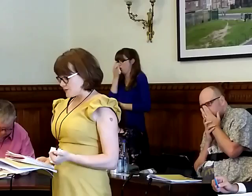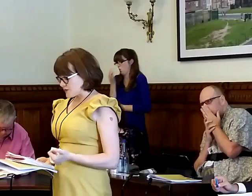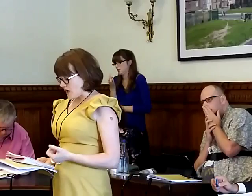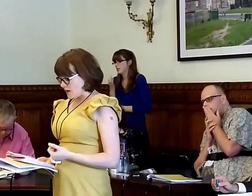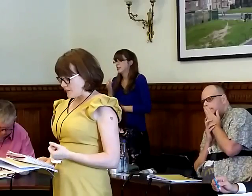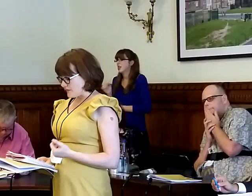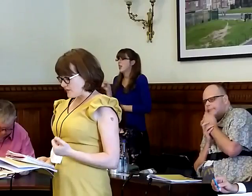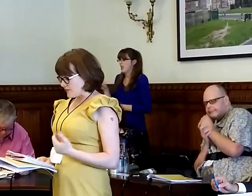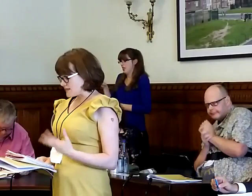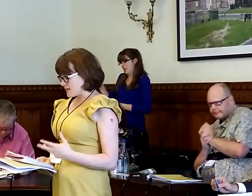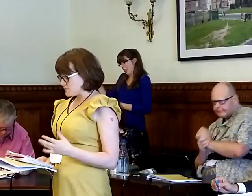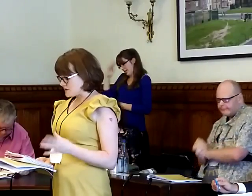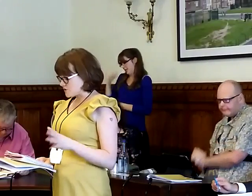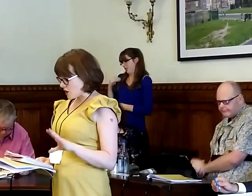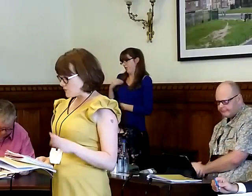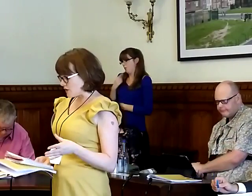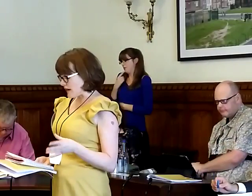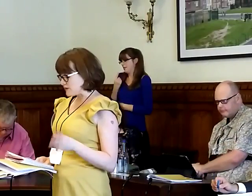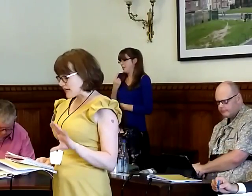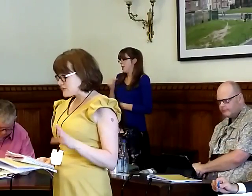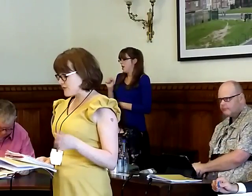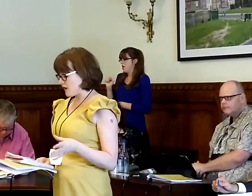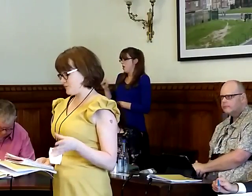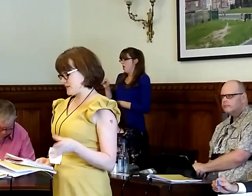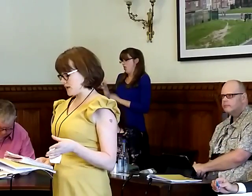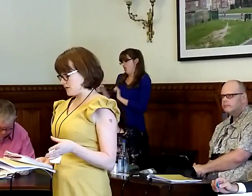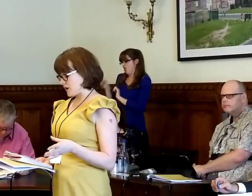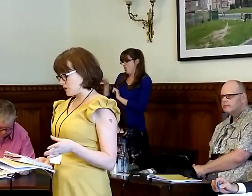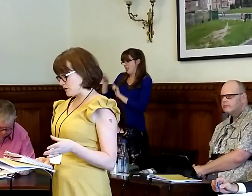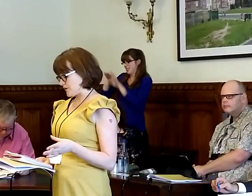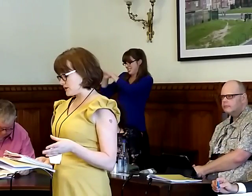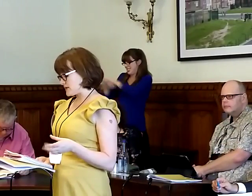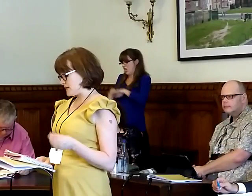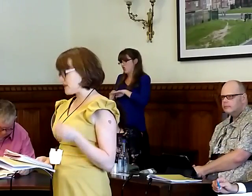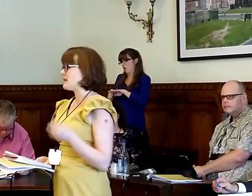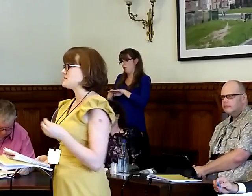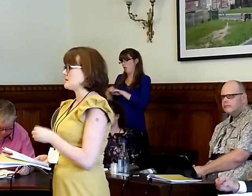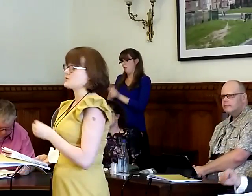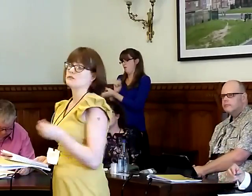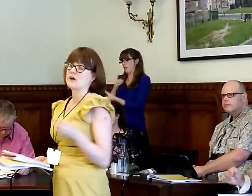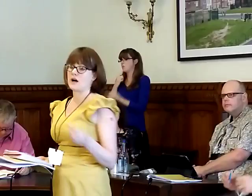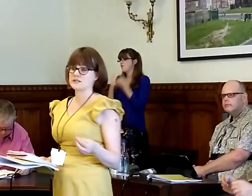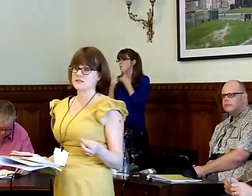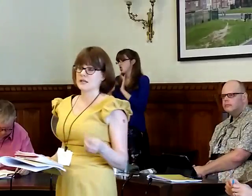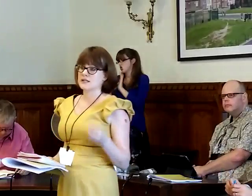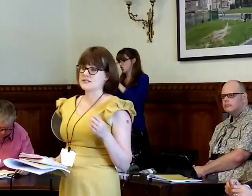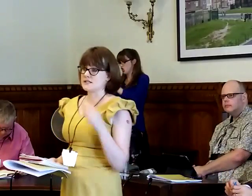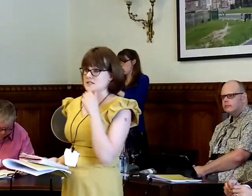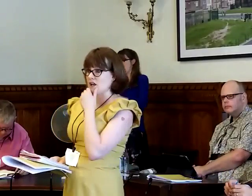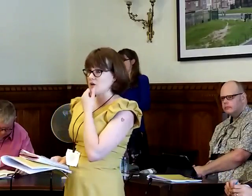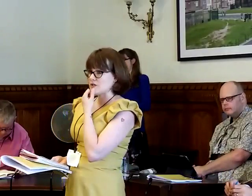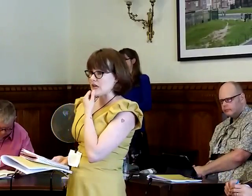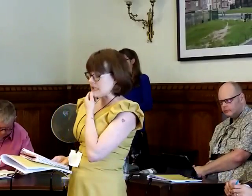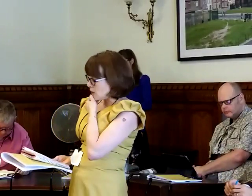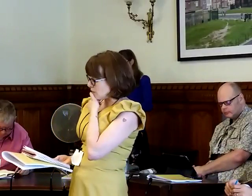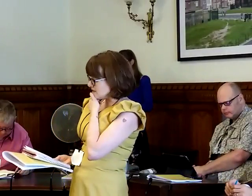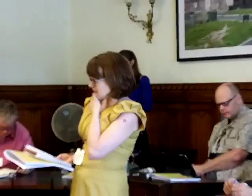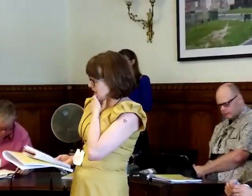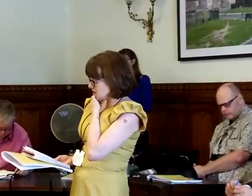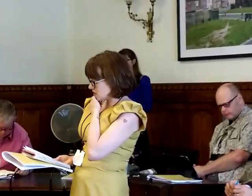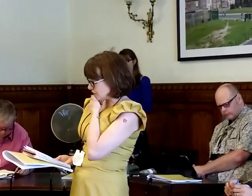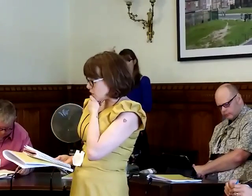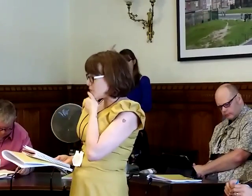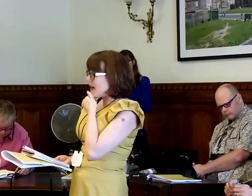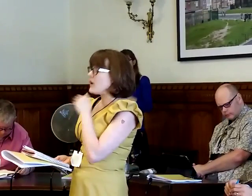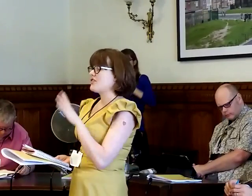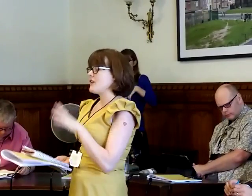looking at those, they seem to show that around 85% of local authorities have made some sort of cut since the closure.